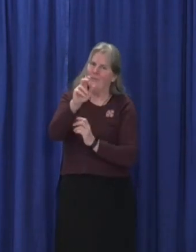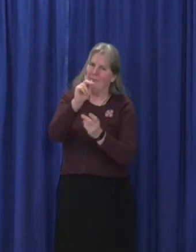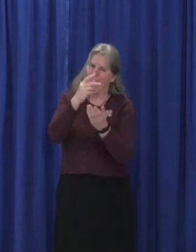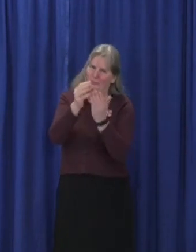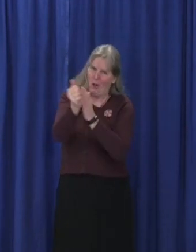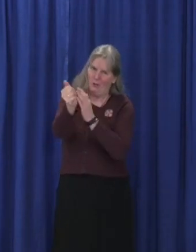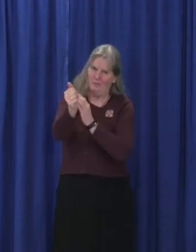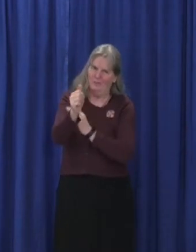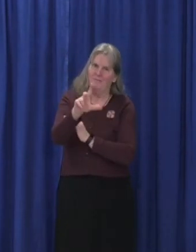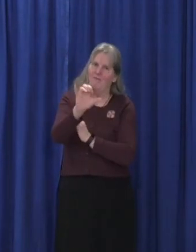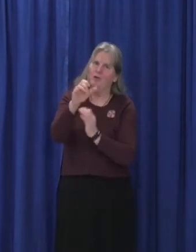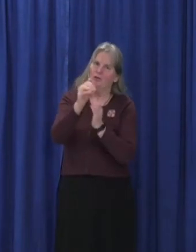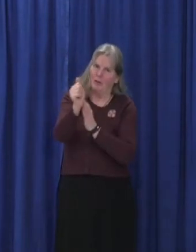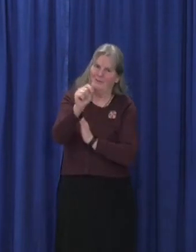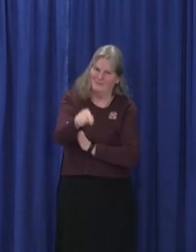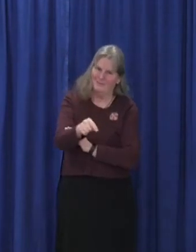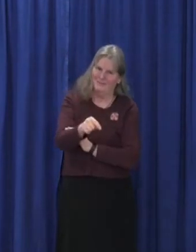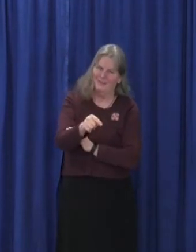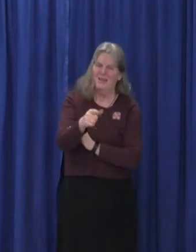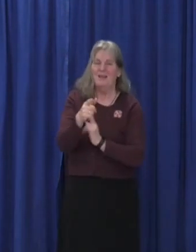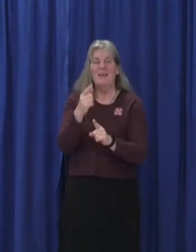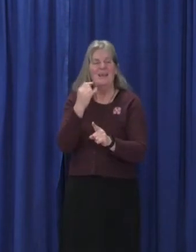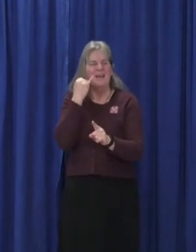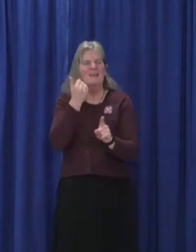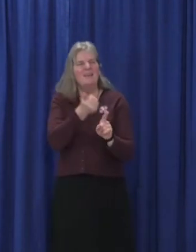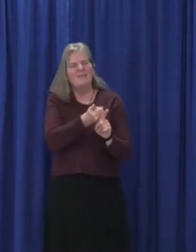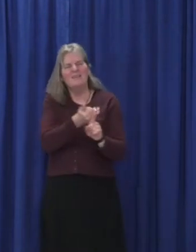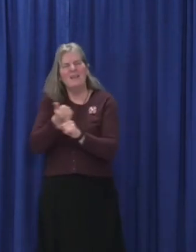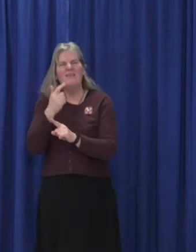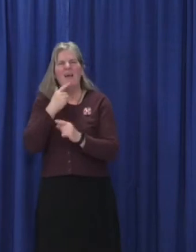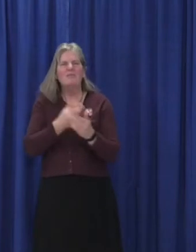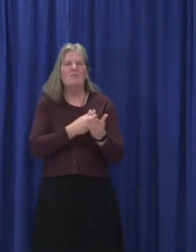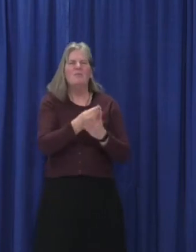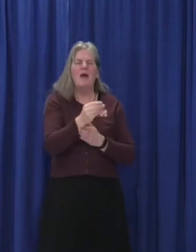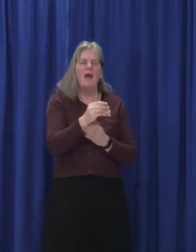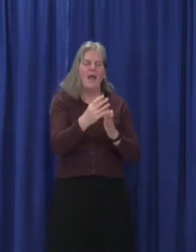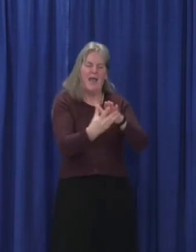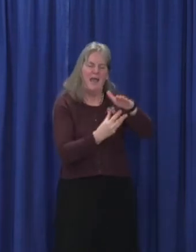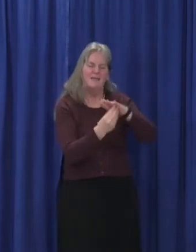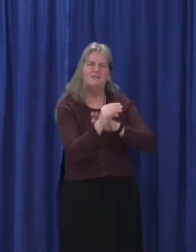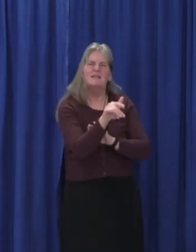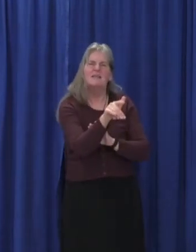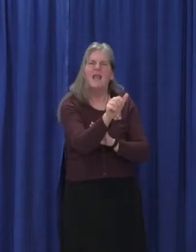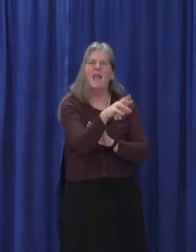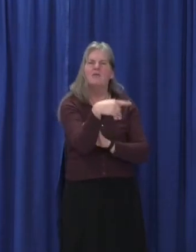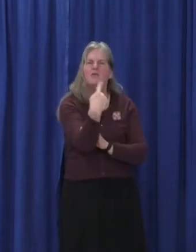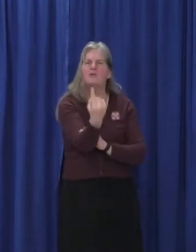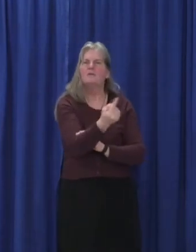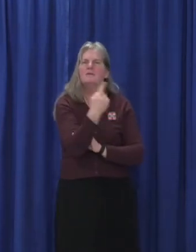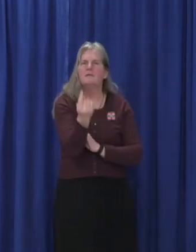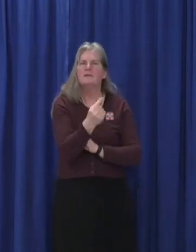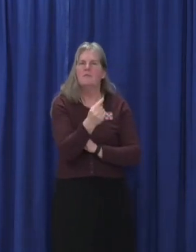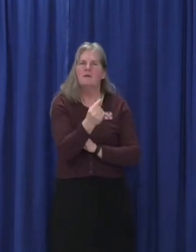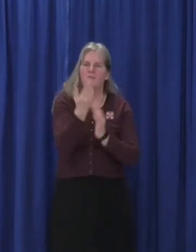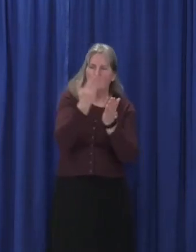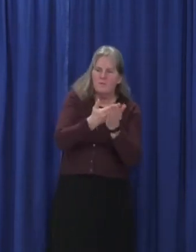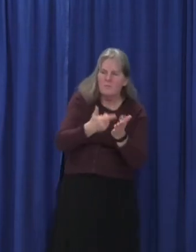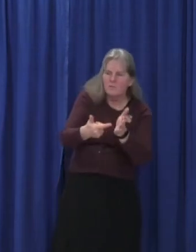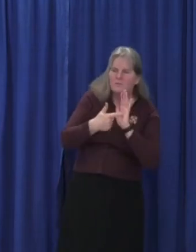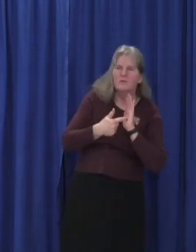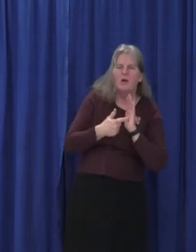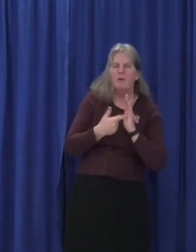to help offset the cost of buying a QR scanner or a mobile device where necessary.